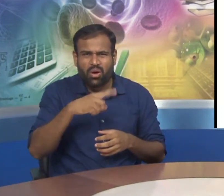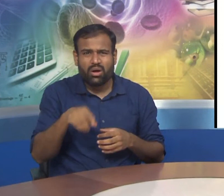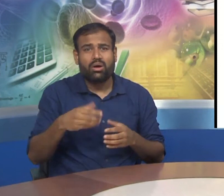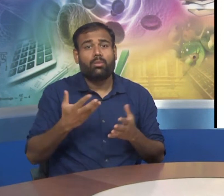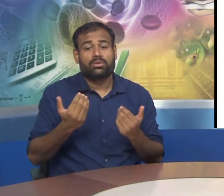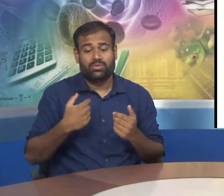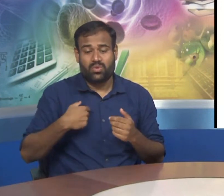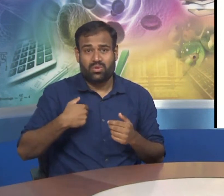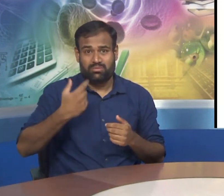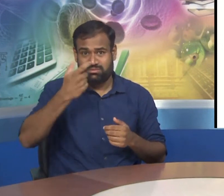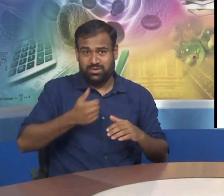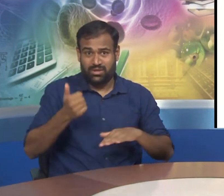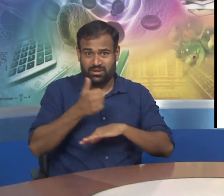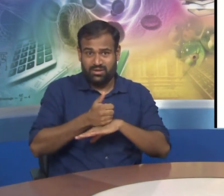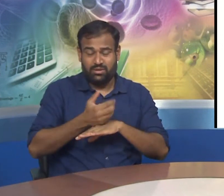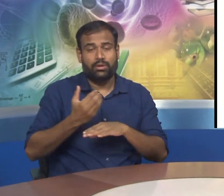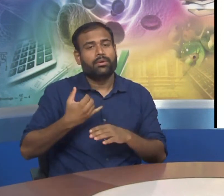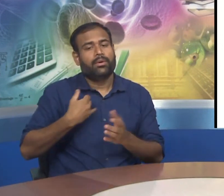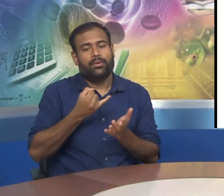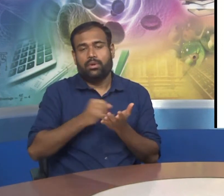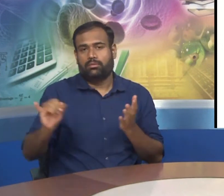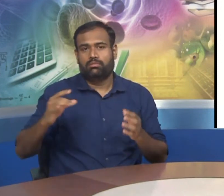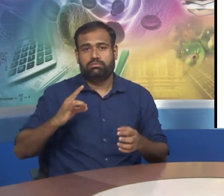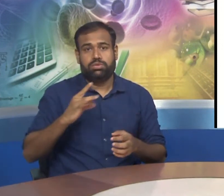procedure laid down in the Constitution.